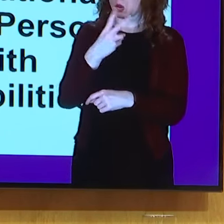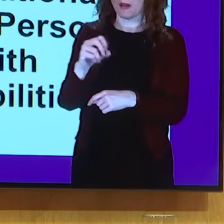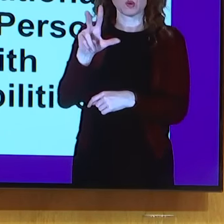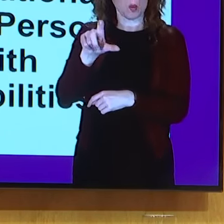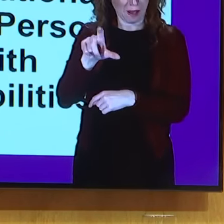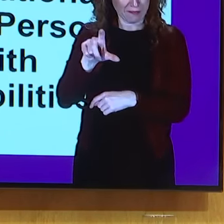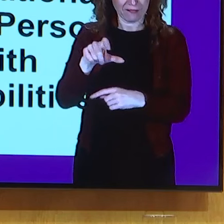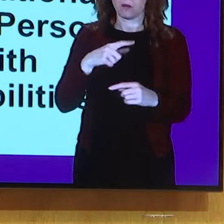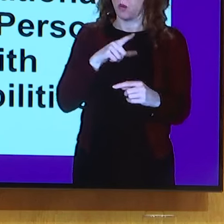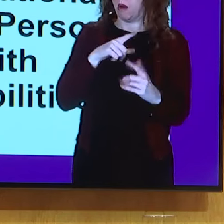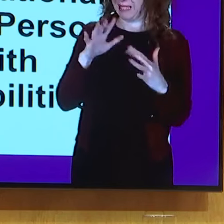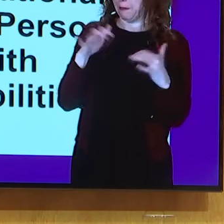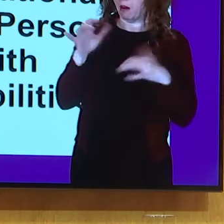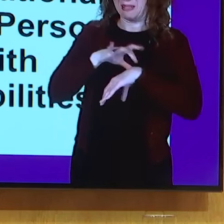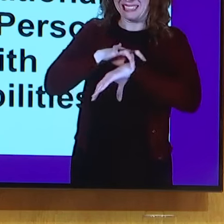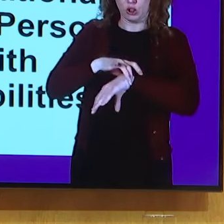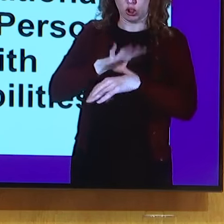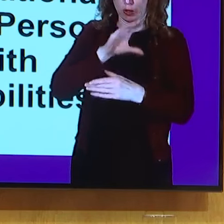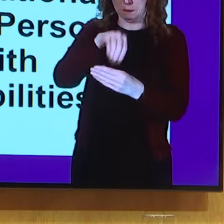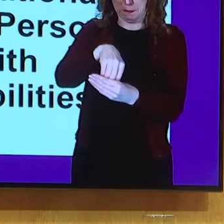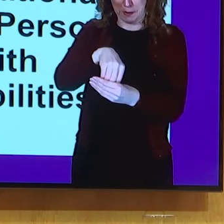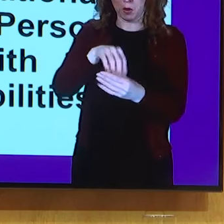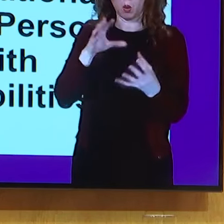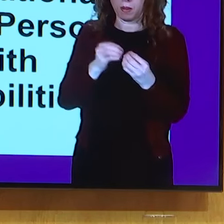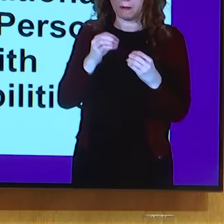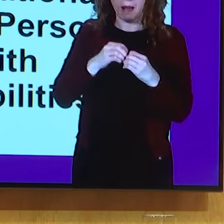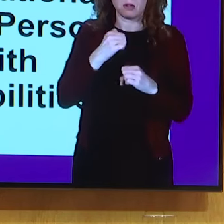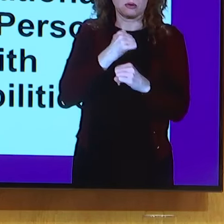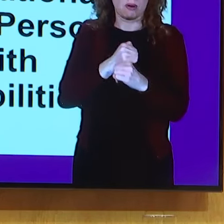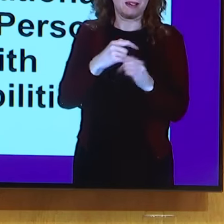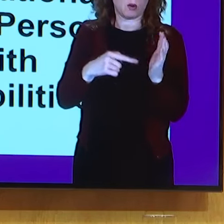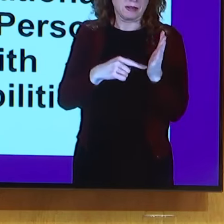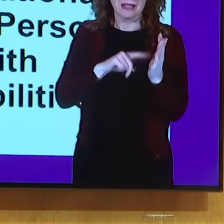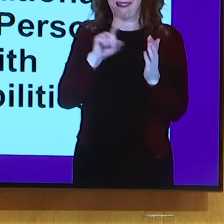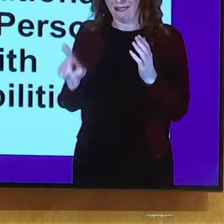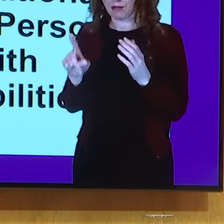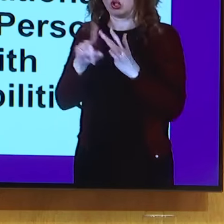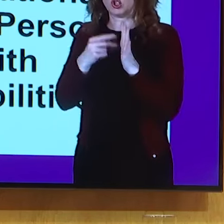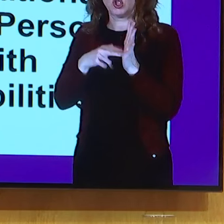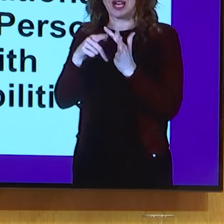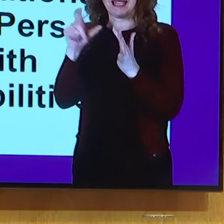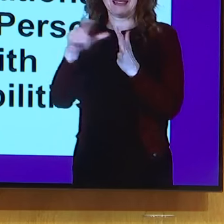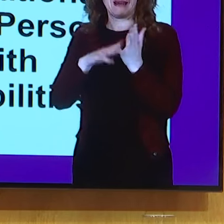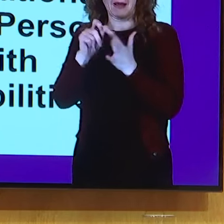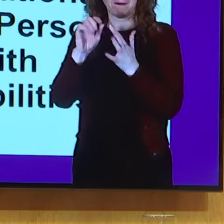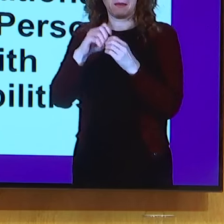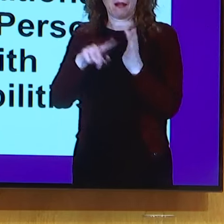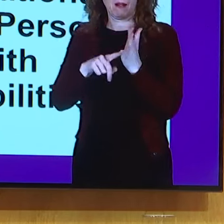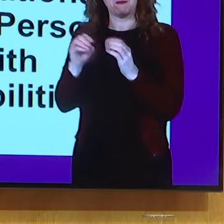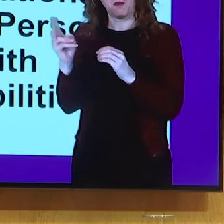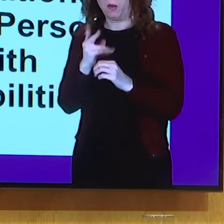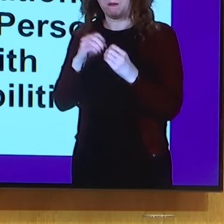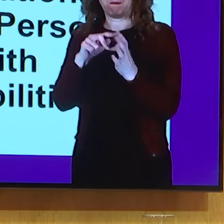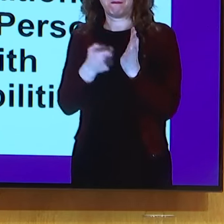I did a parliamentary internship with Baroness Gray Thompson and Baroness Jane Campbell, names of whom, both of